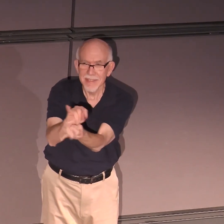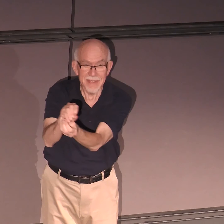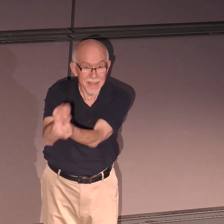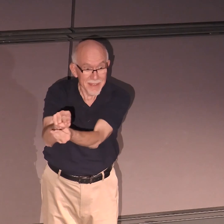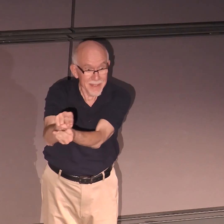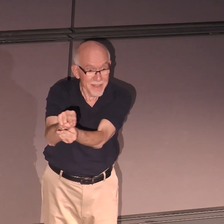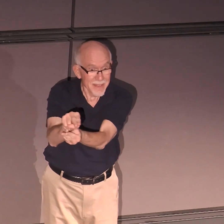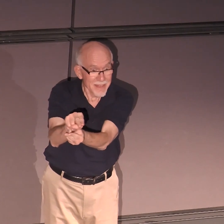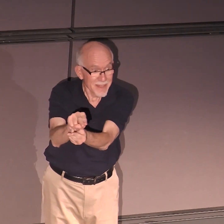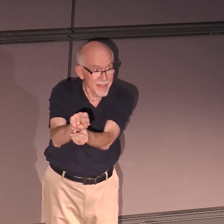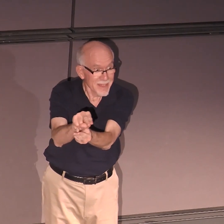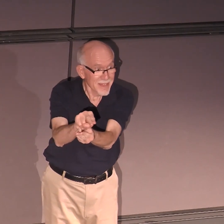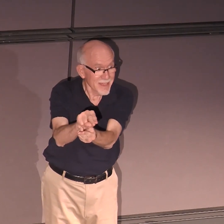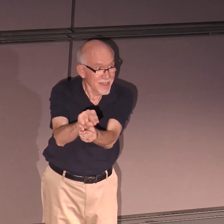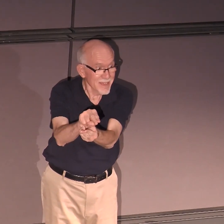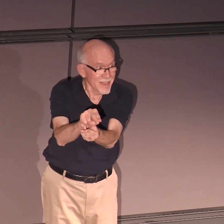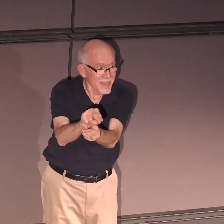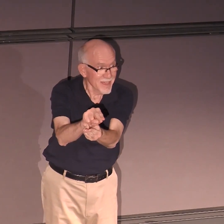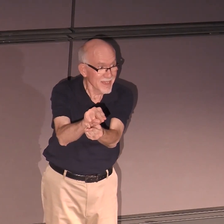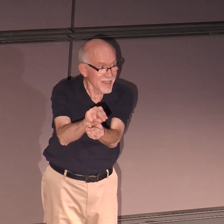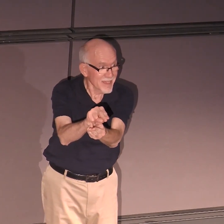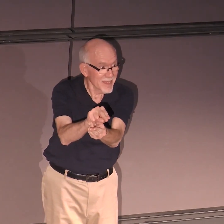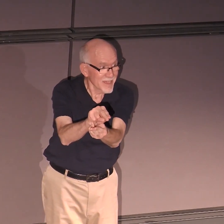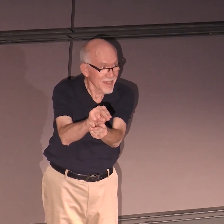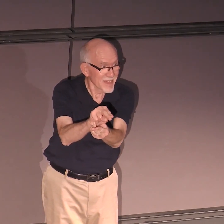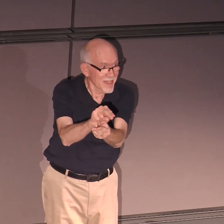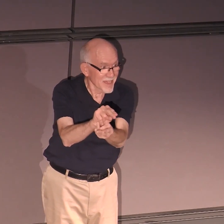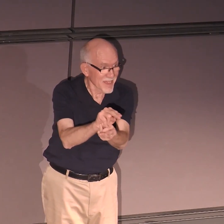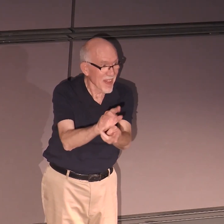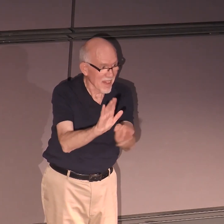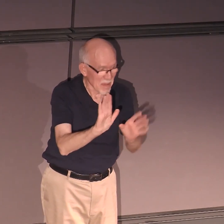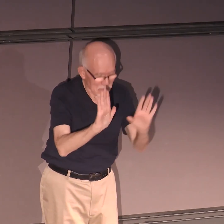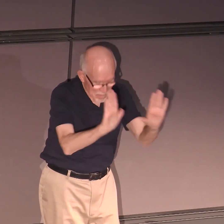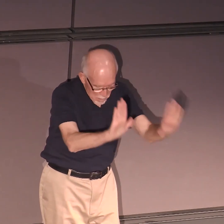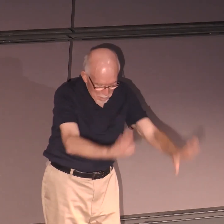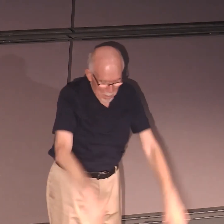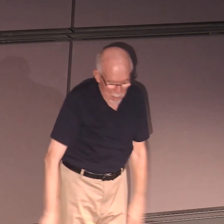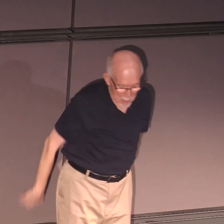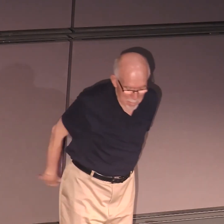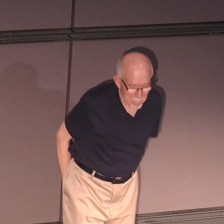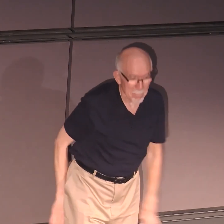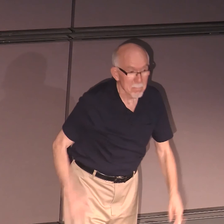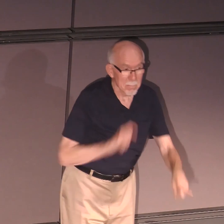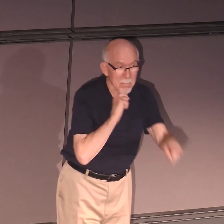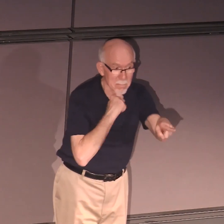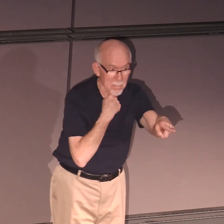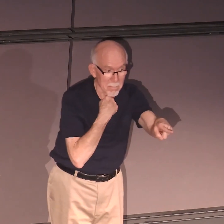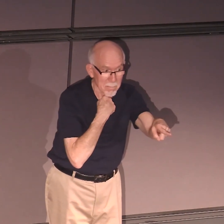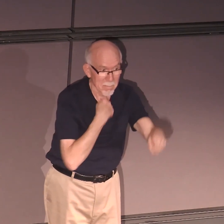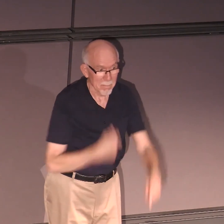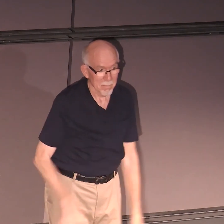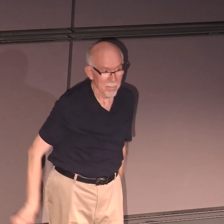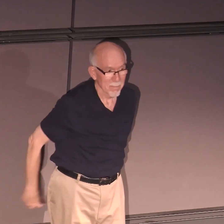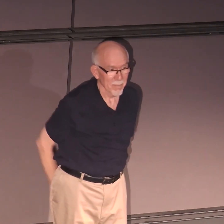fingerspelling it with both hands, appearing to create a reflection of the upper hand. Again, no interpretation will be provided.